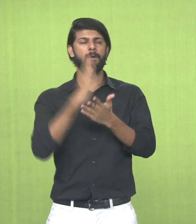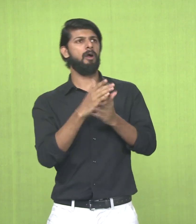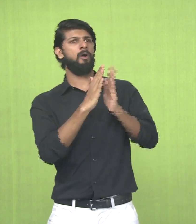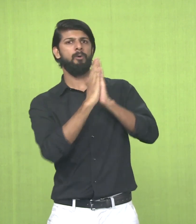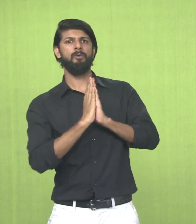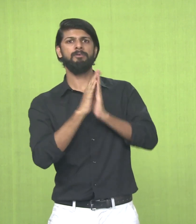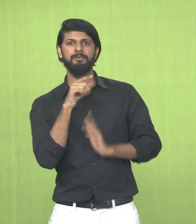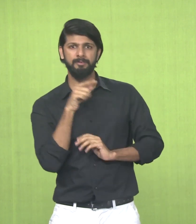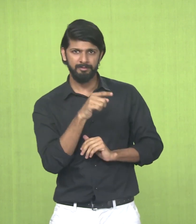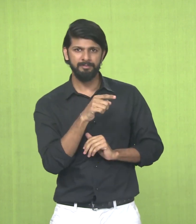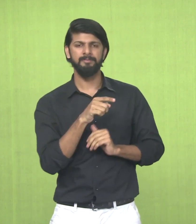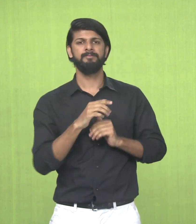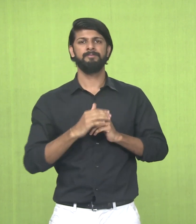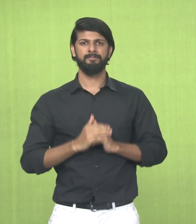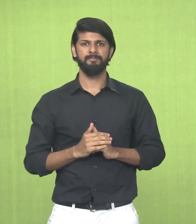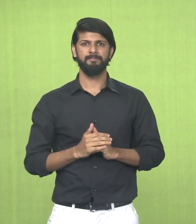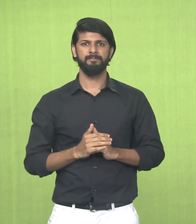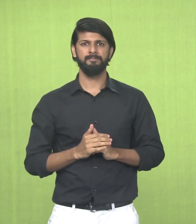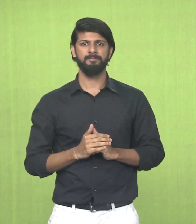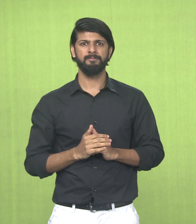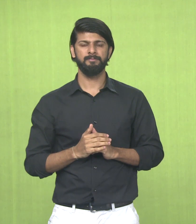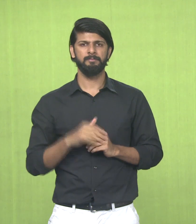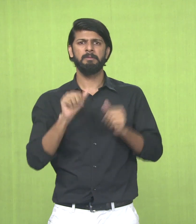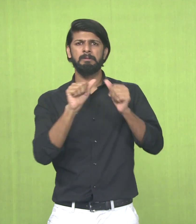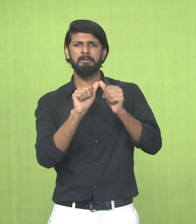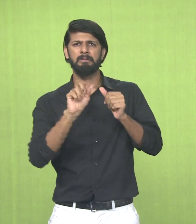an enlightened being, an awakened being.